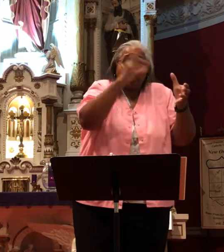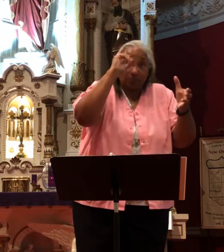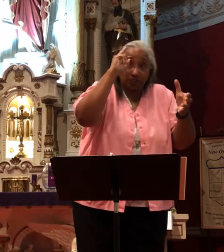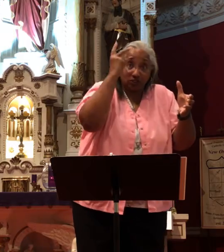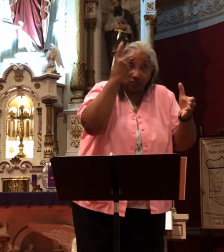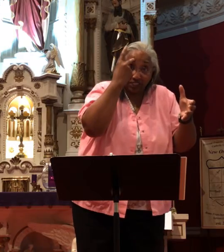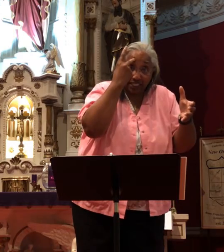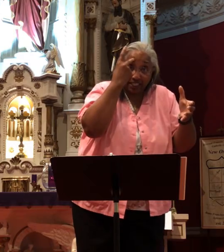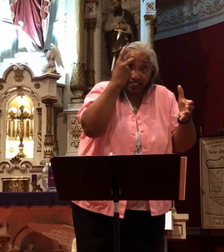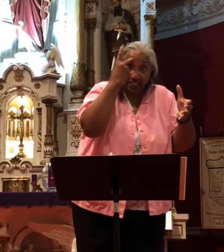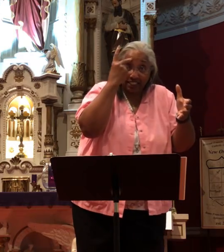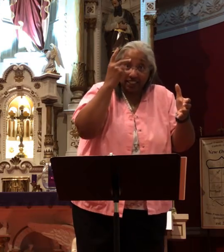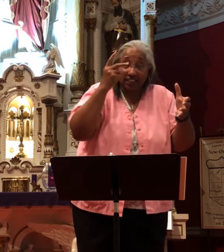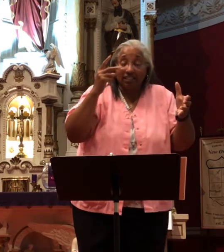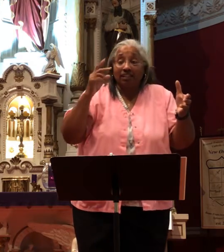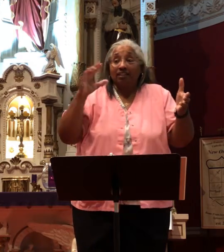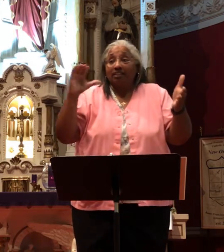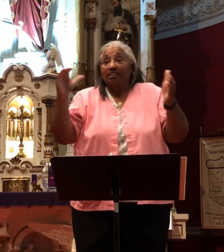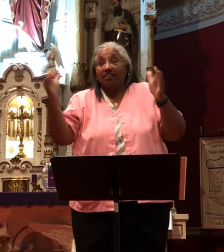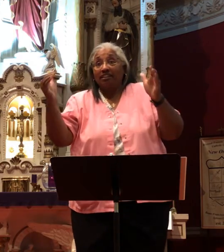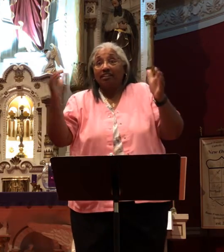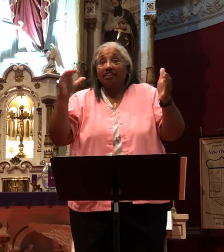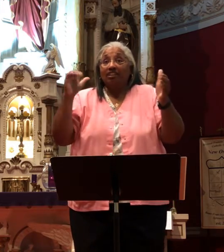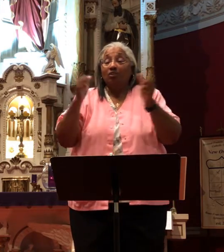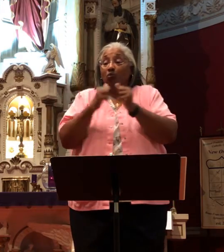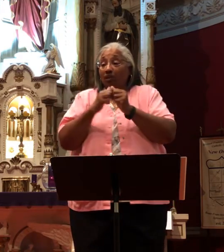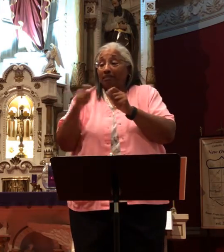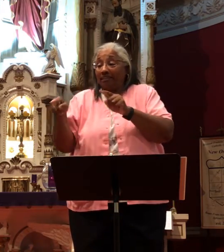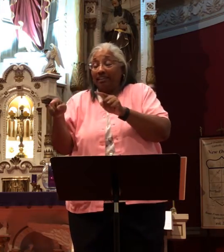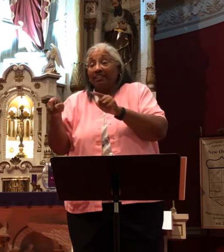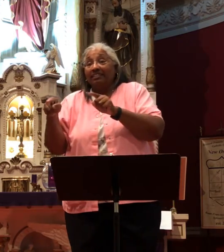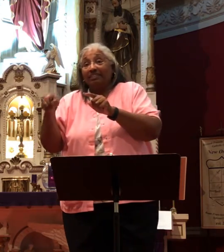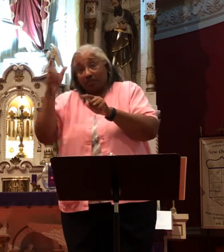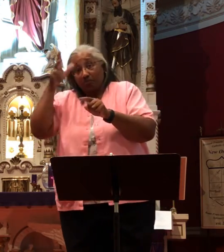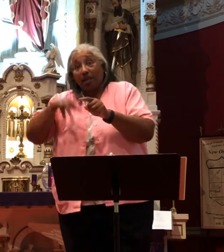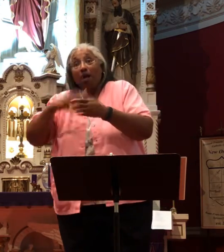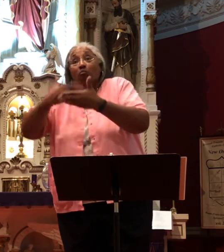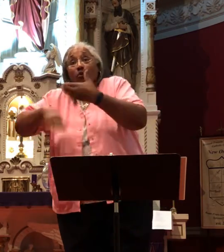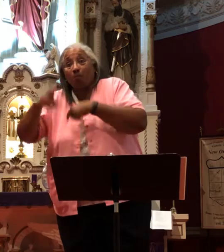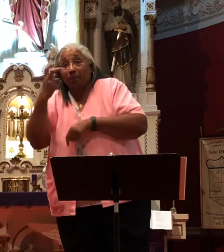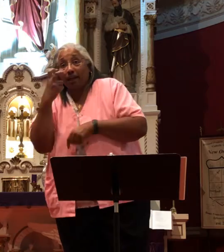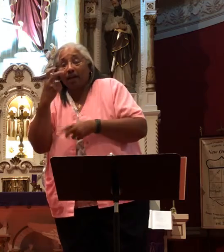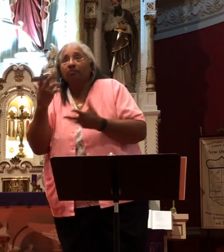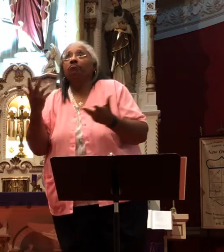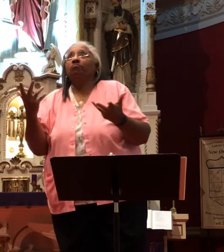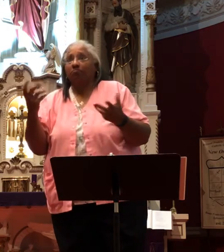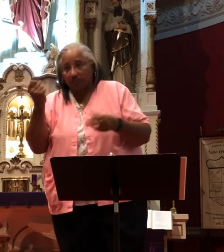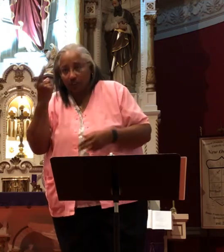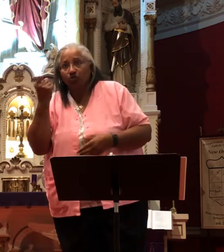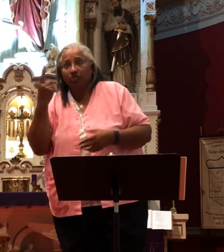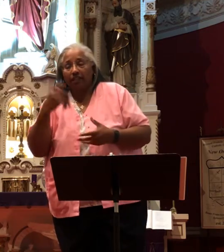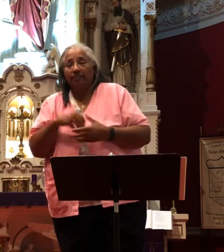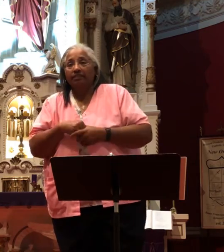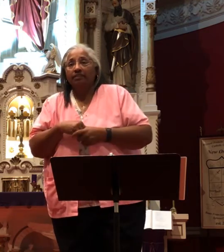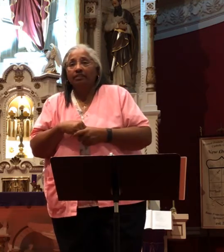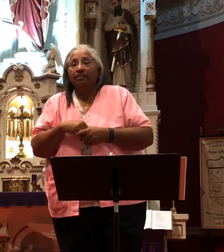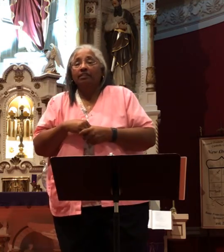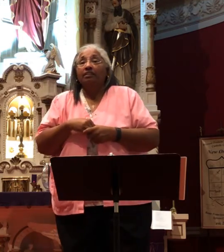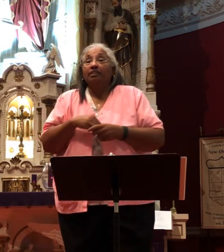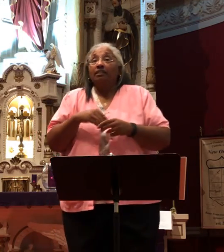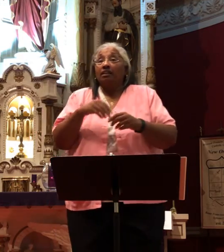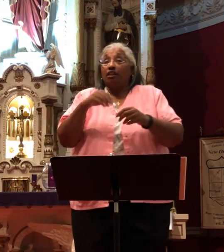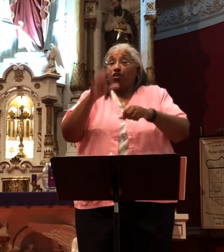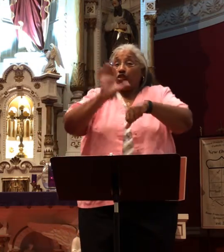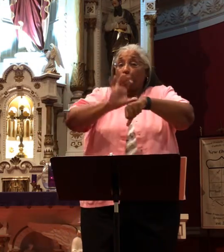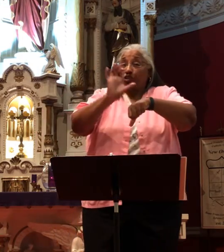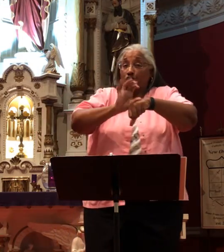is contrasted by the impeccable logic of the man born blind. And the whole point of the church is that this is the man that could really